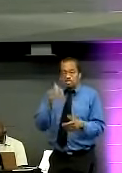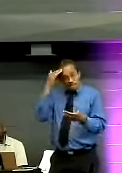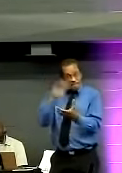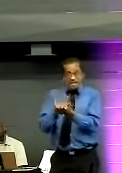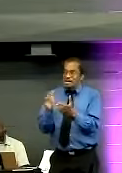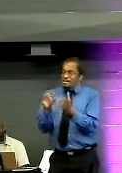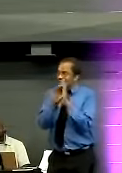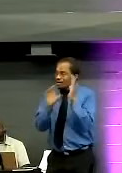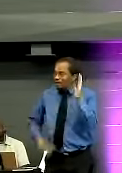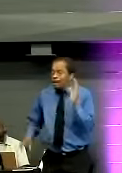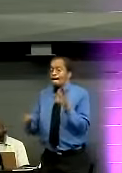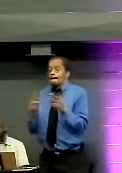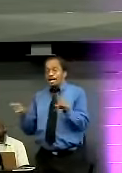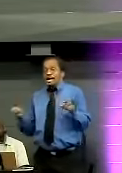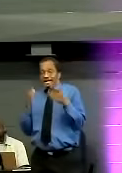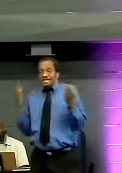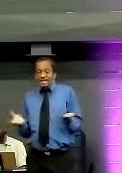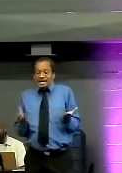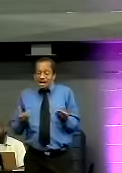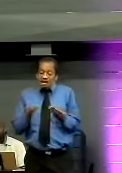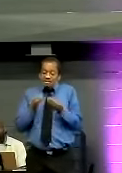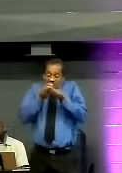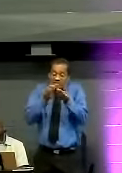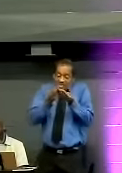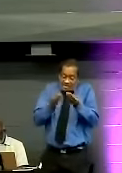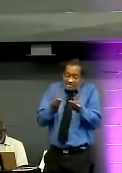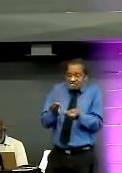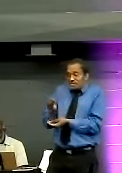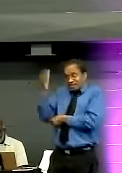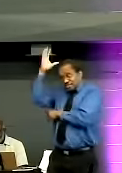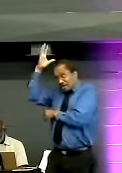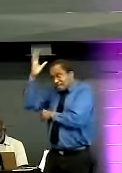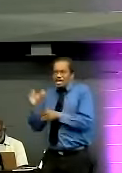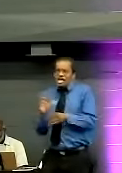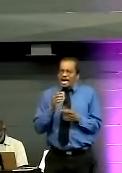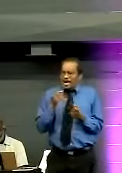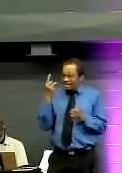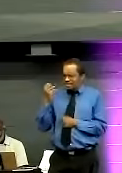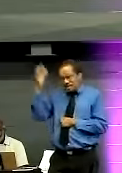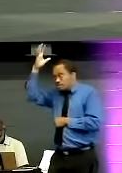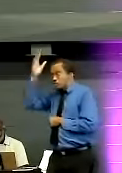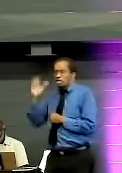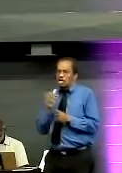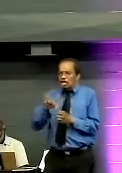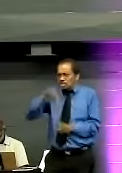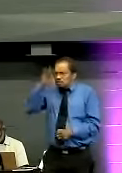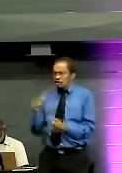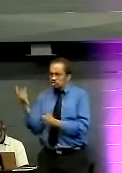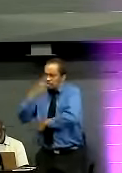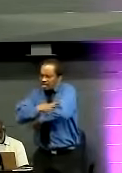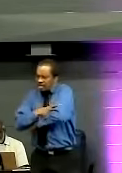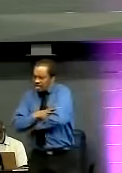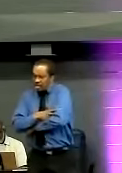of Pentecost, right? They're back for this festival. See, Pentecost ain't a spiritual day. Pentecost is a Jewish